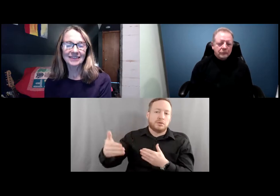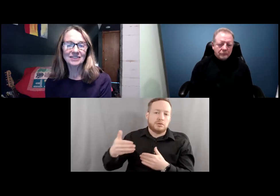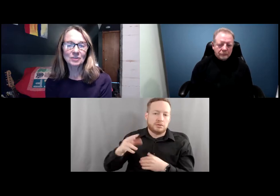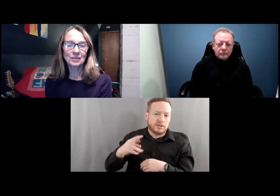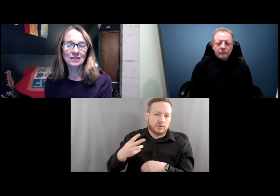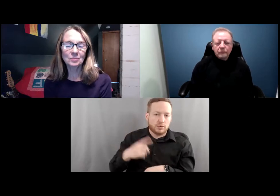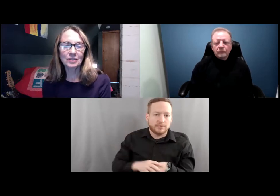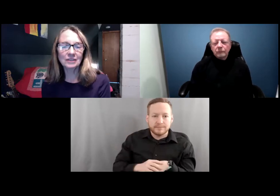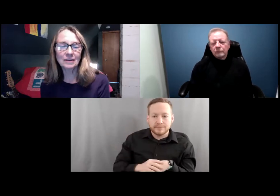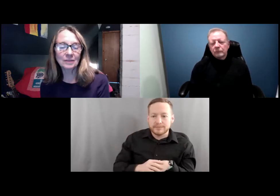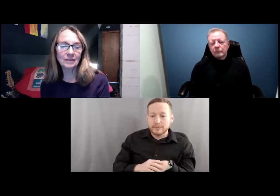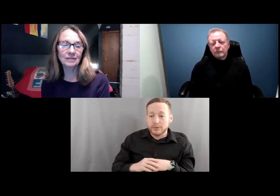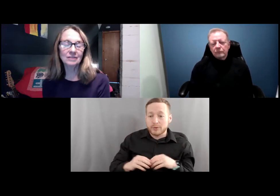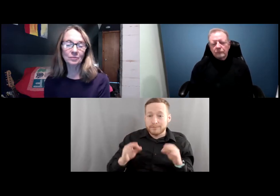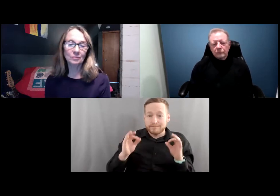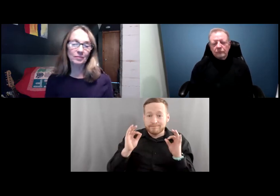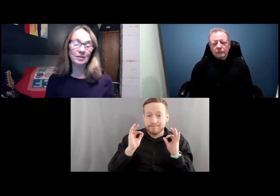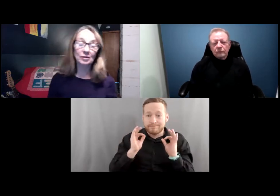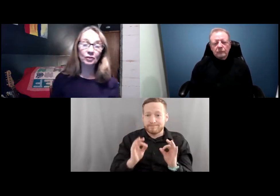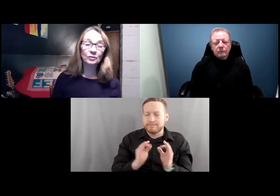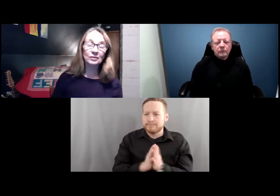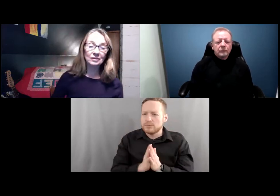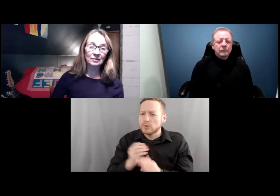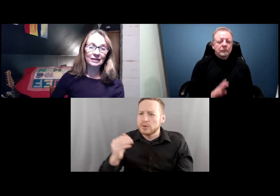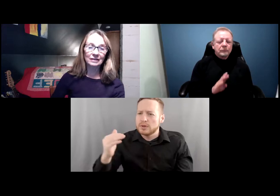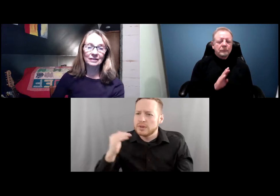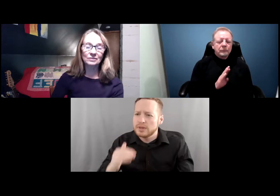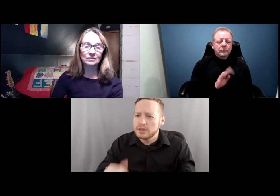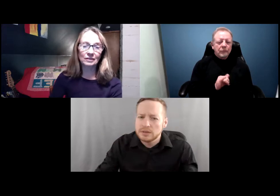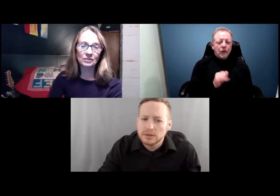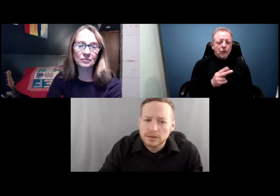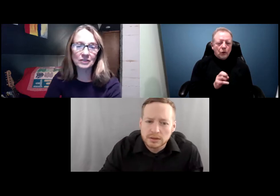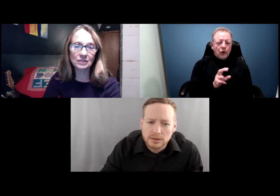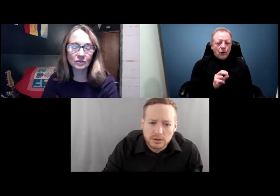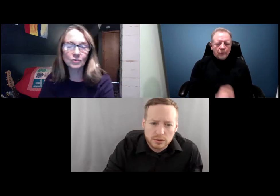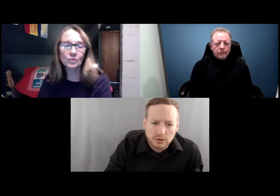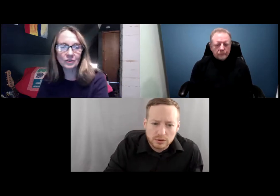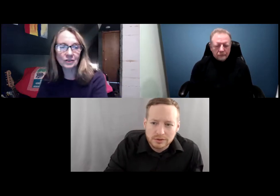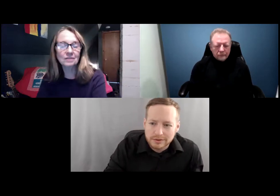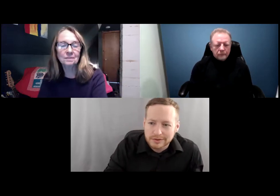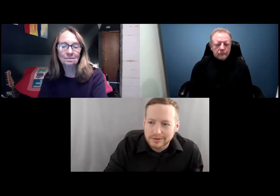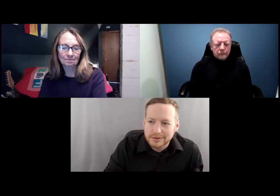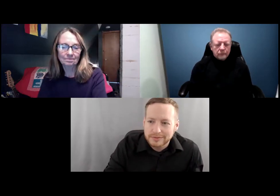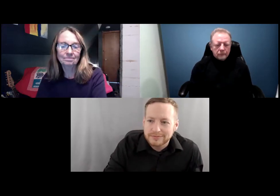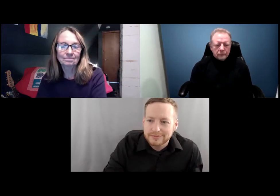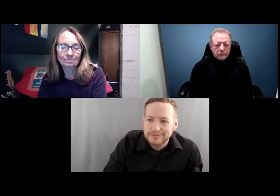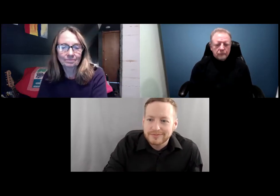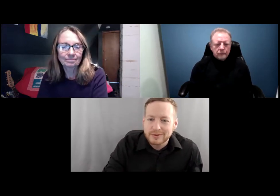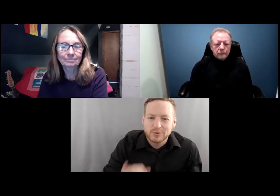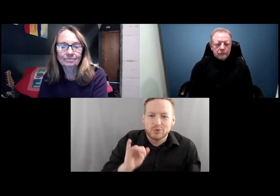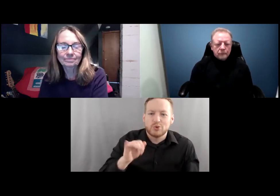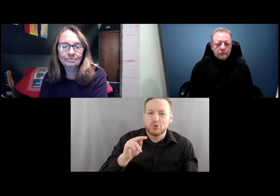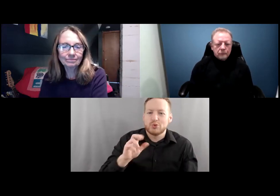And this will be completed. I mean, this will be concluded and then it'll serve us until June 30th.